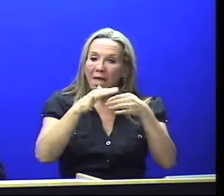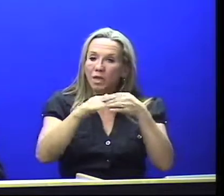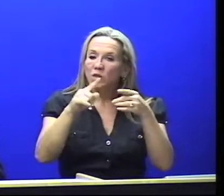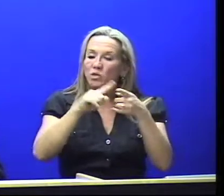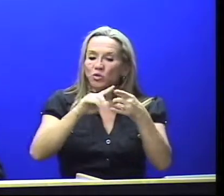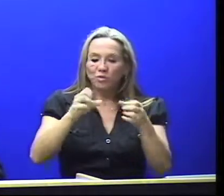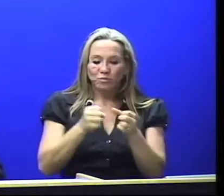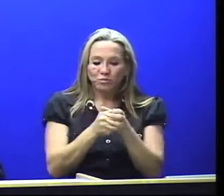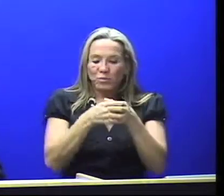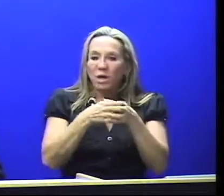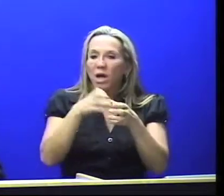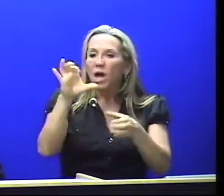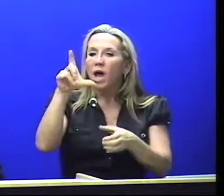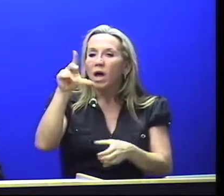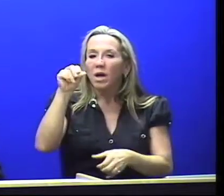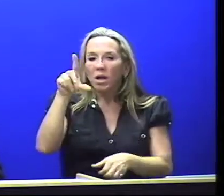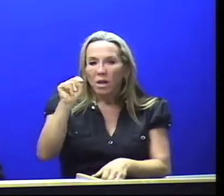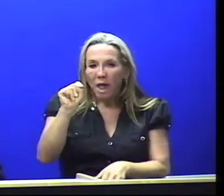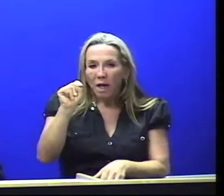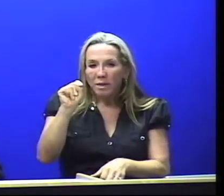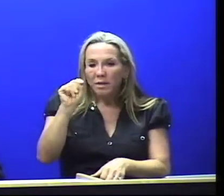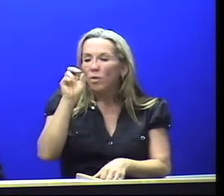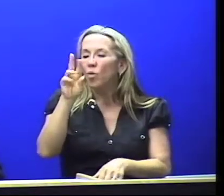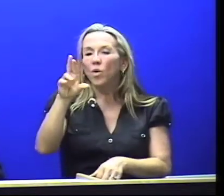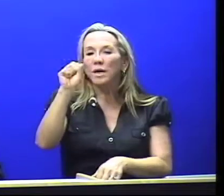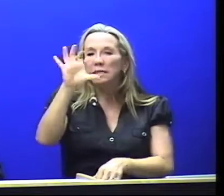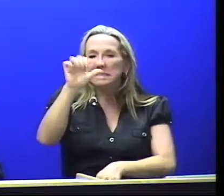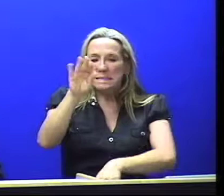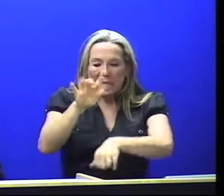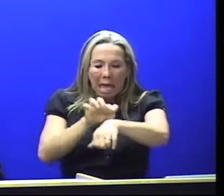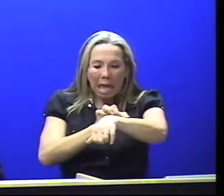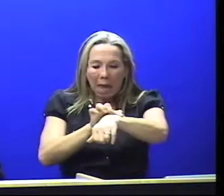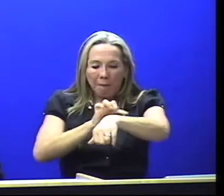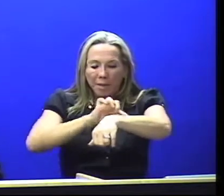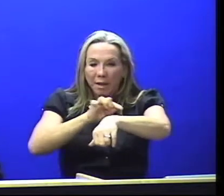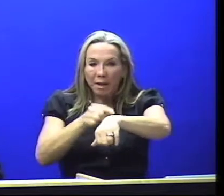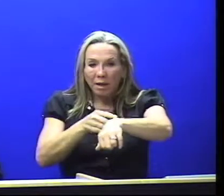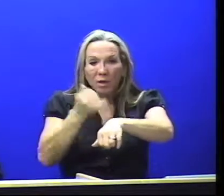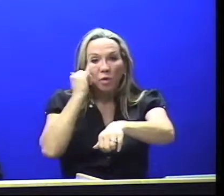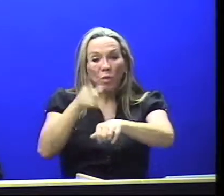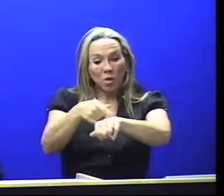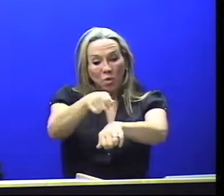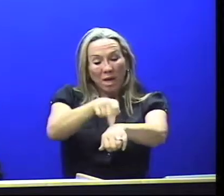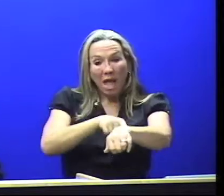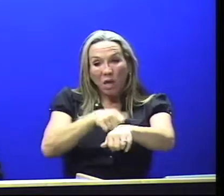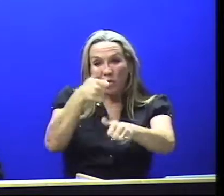or a scab. So when you cut yourself, you form a scab